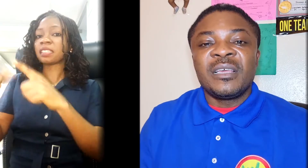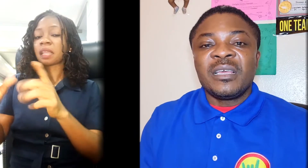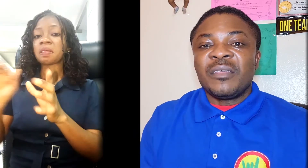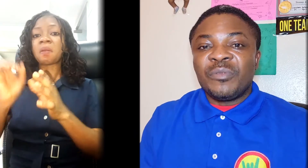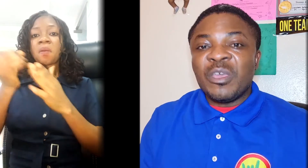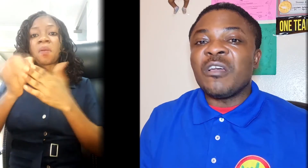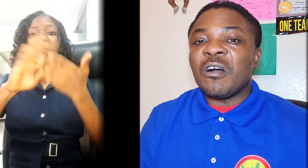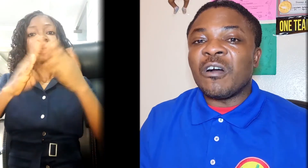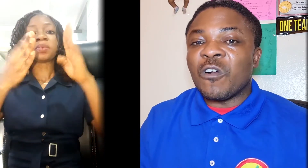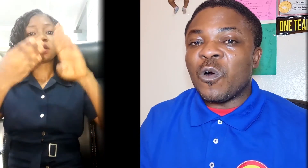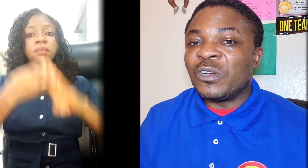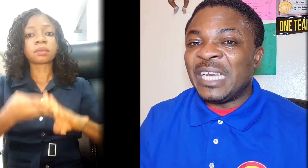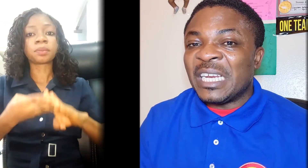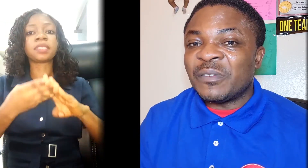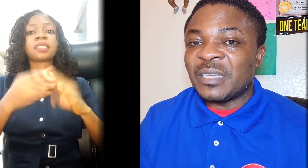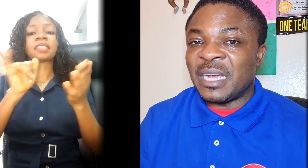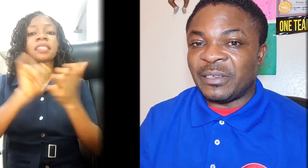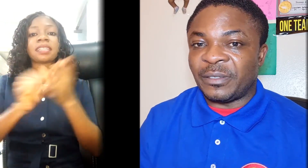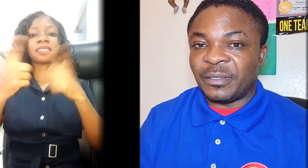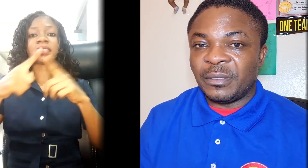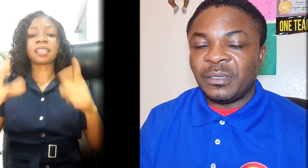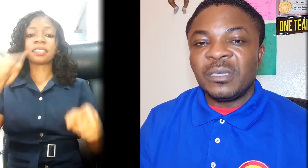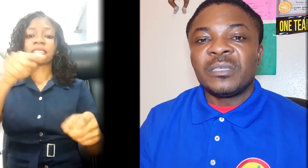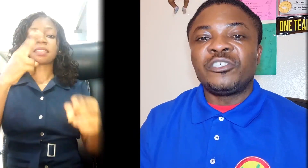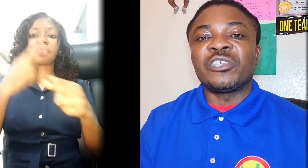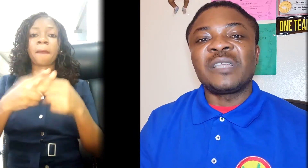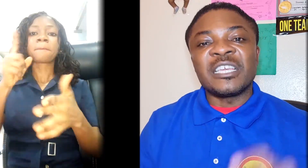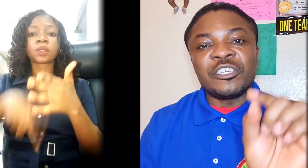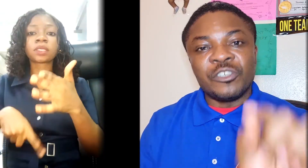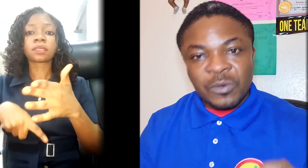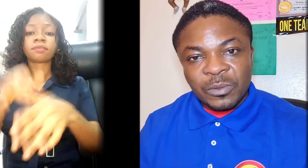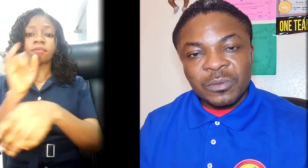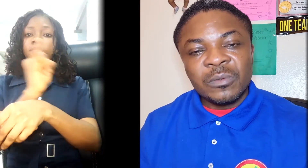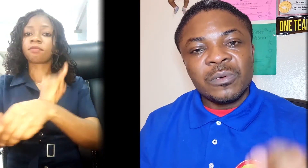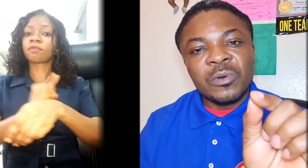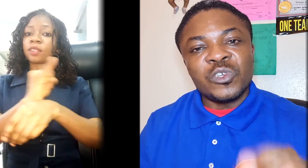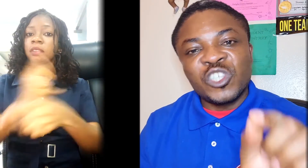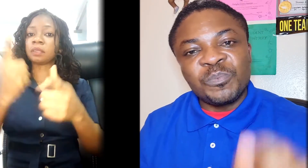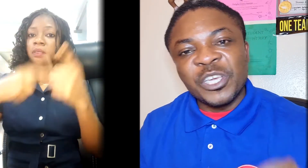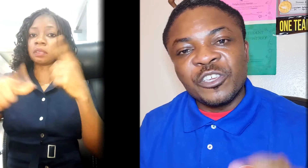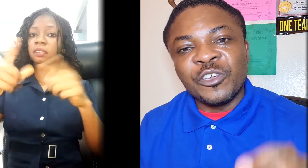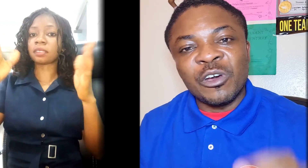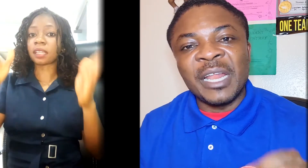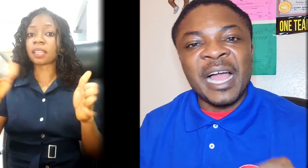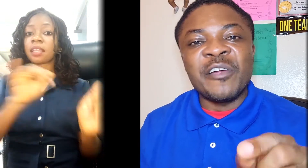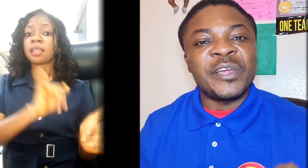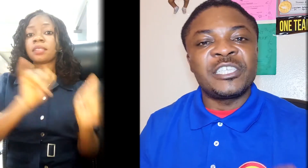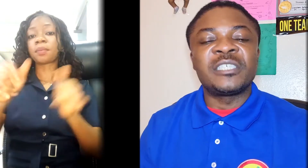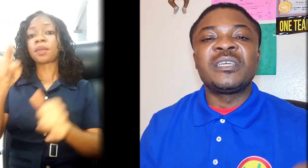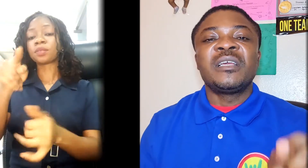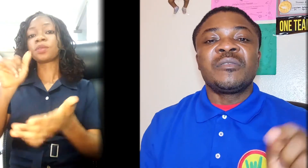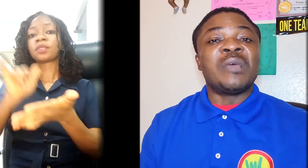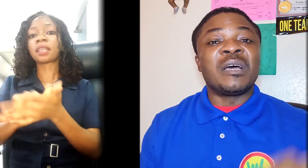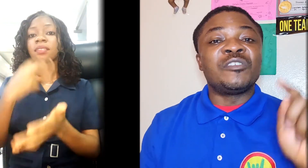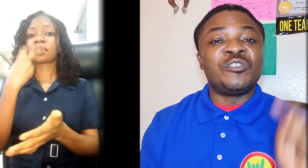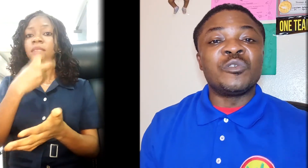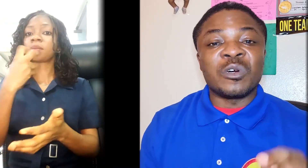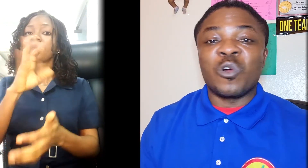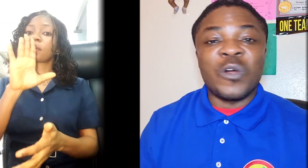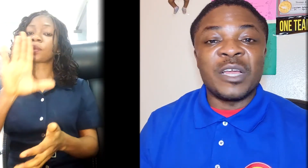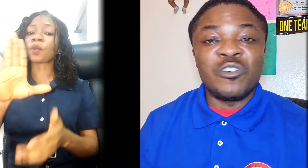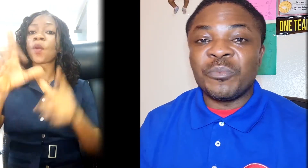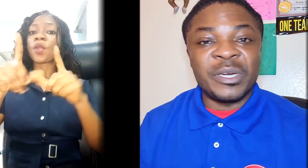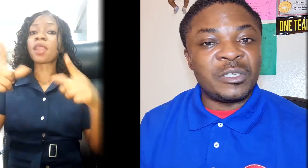community, they are called native signers. Just like you, who speak your language that